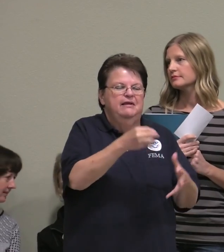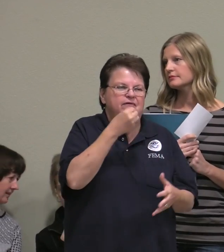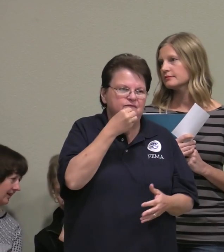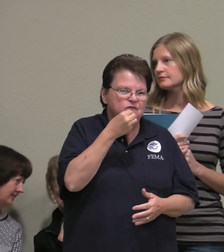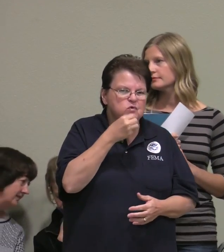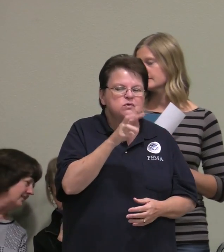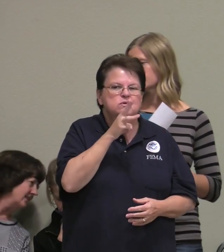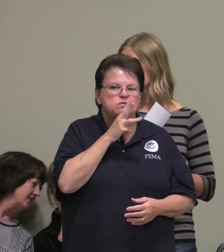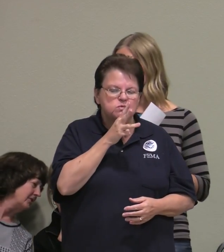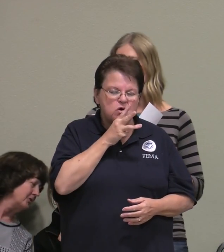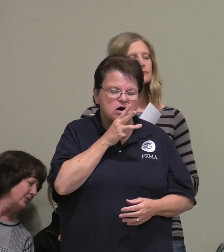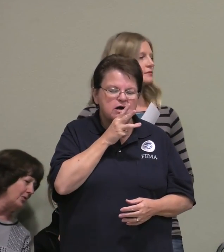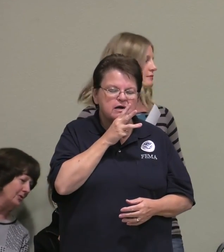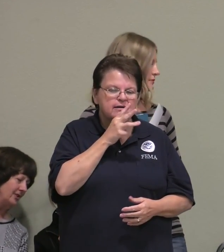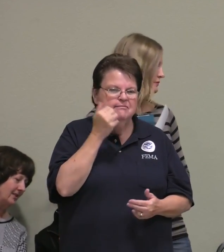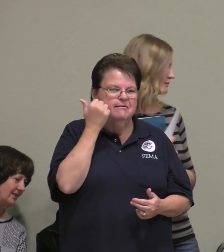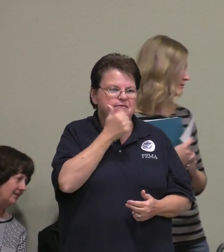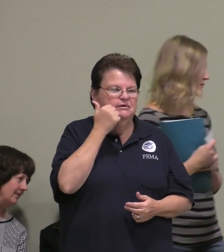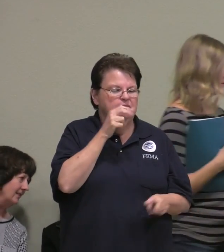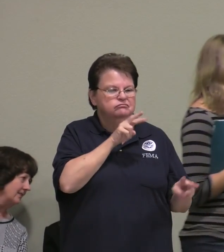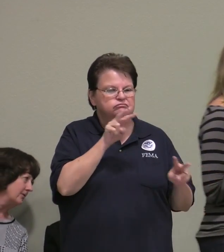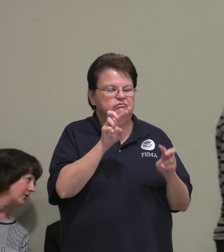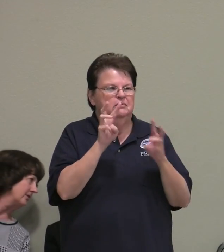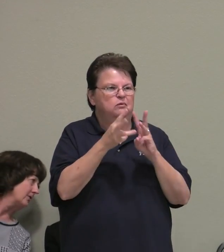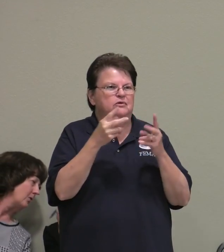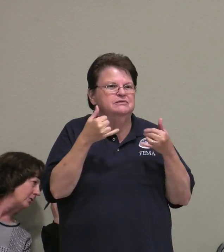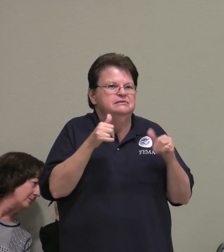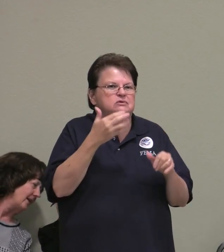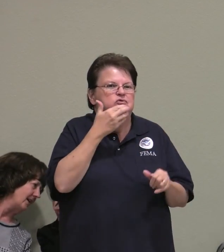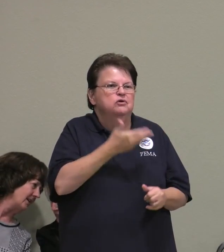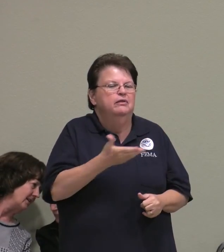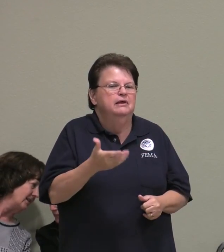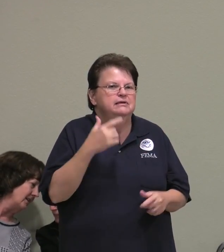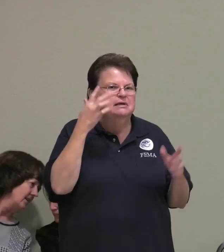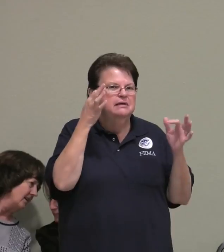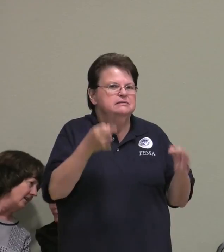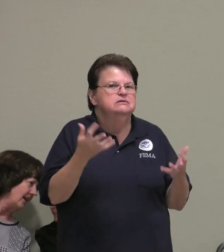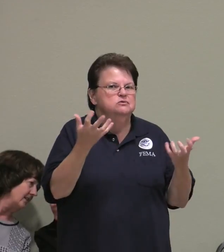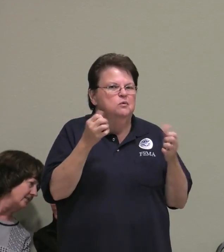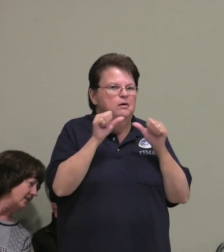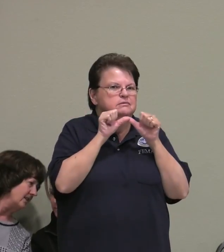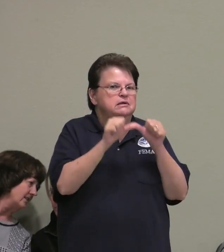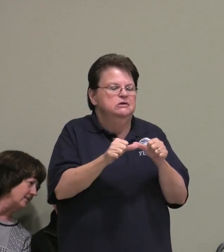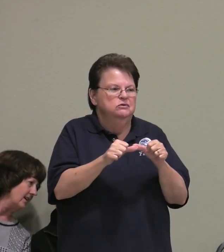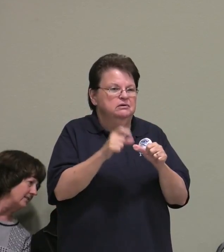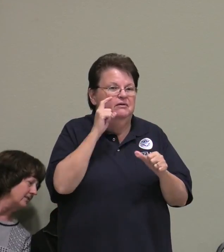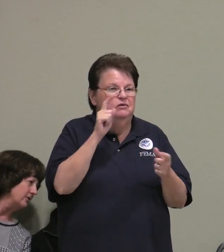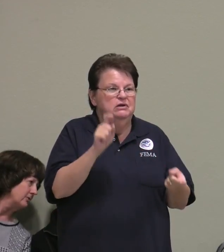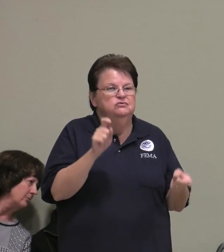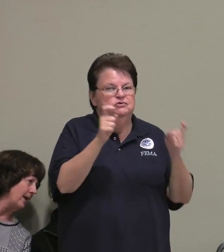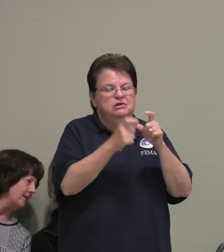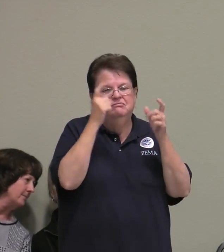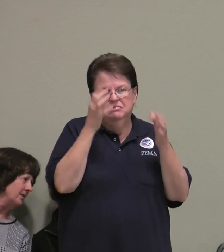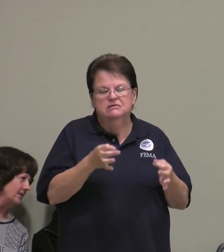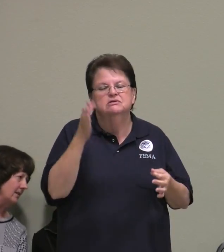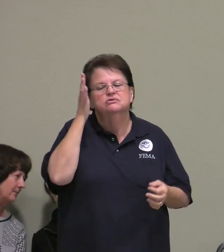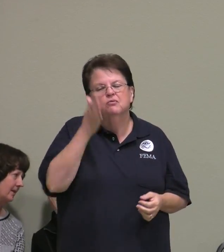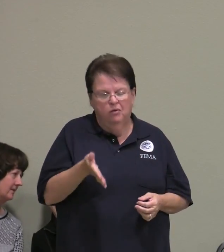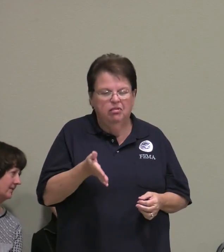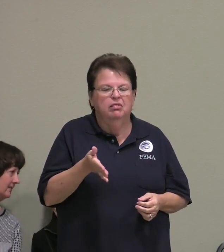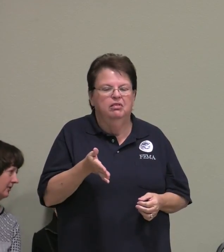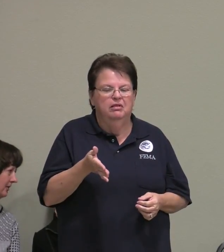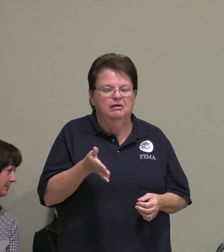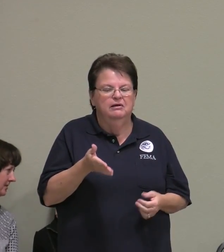we look daily at the weather and say is that still a good thing? Is that a decision we want to make? And if we need to change that decision we will.